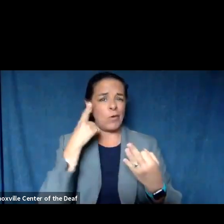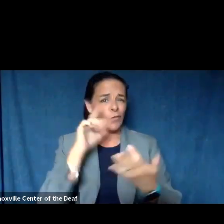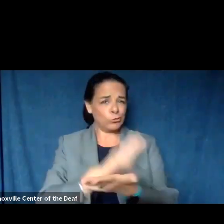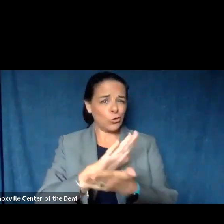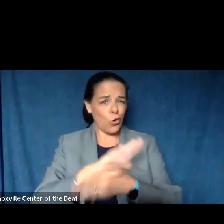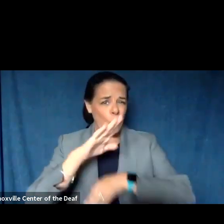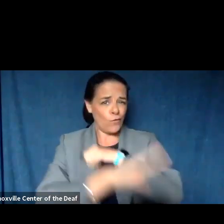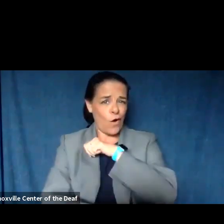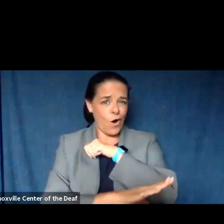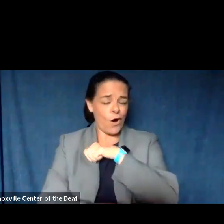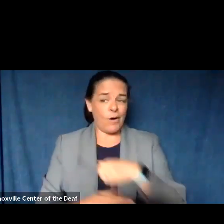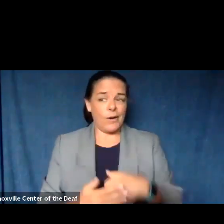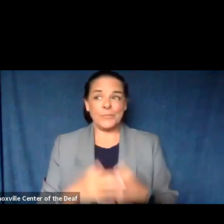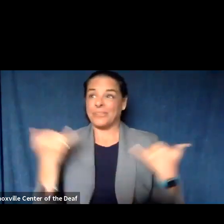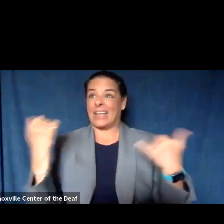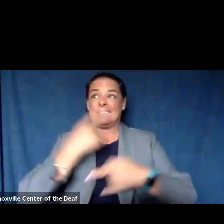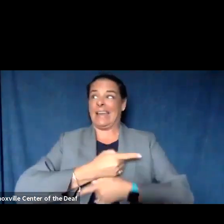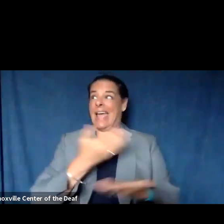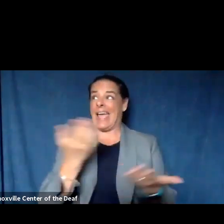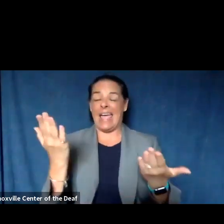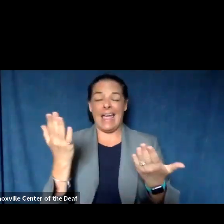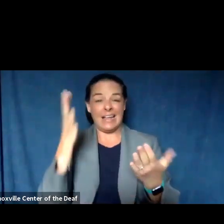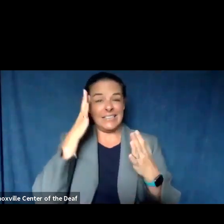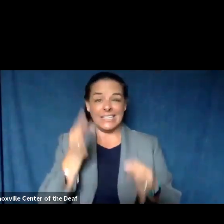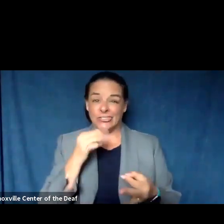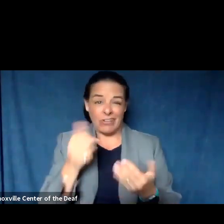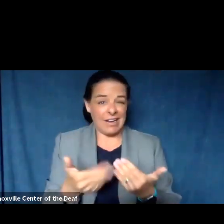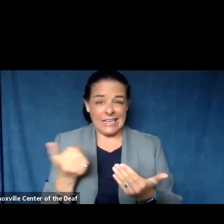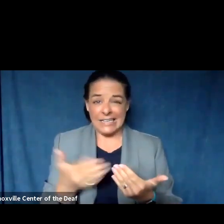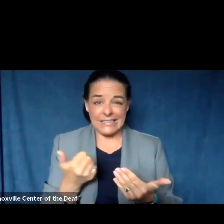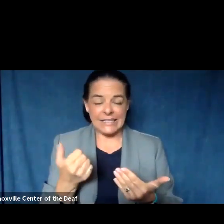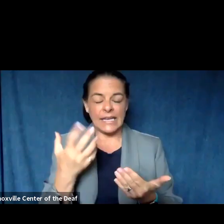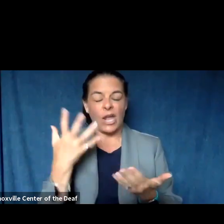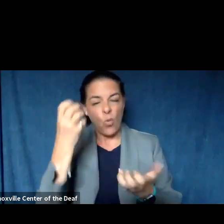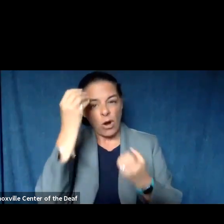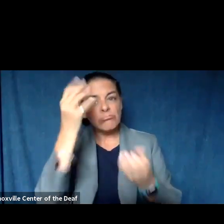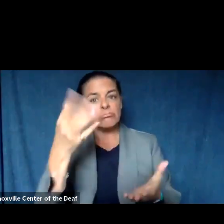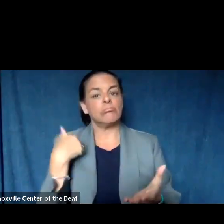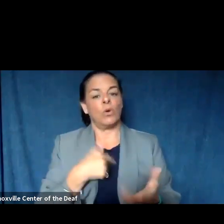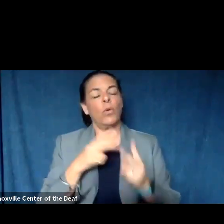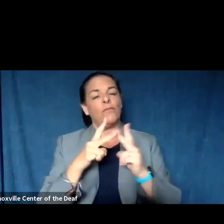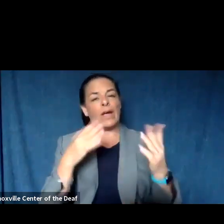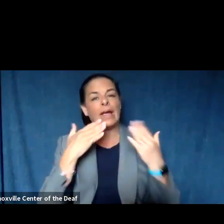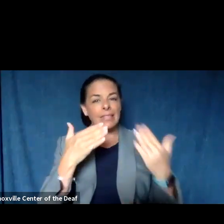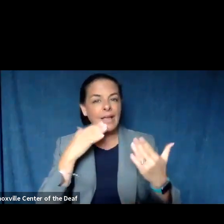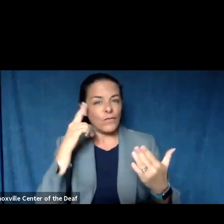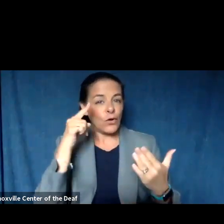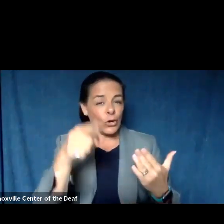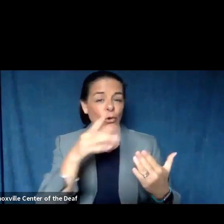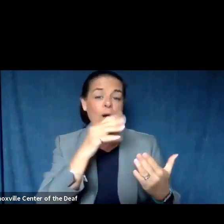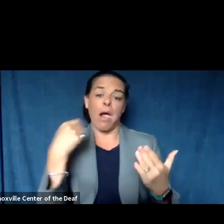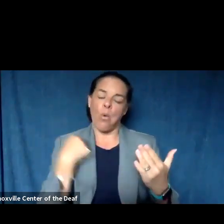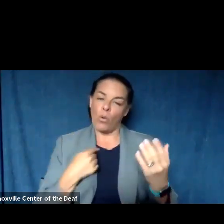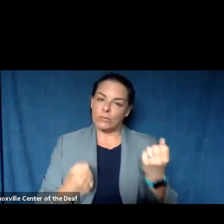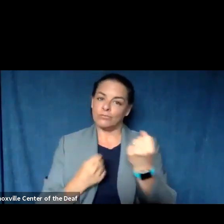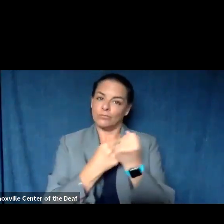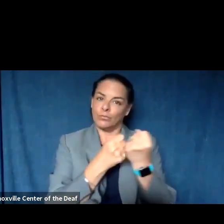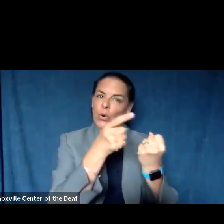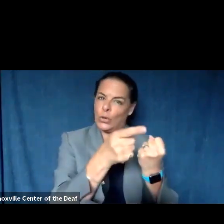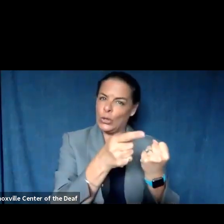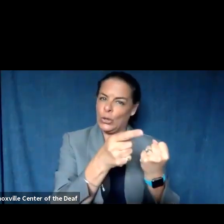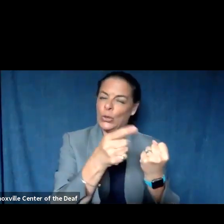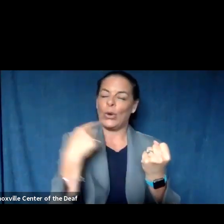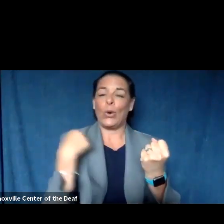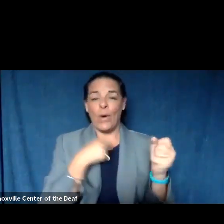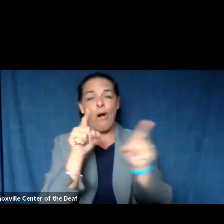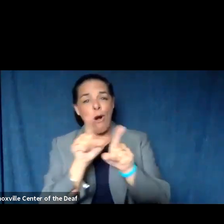easy decisions, and we want you to know that we are very grateful for you and that we are right there with you making these same tough decisions